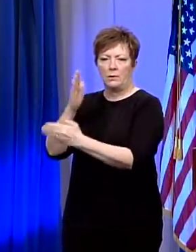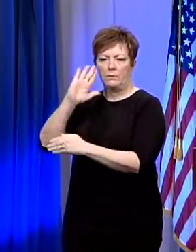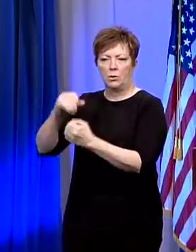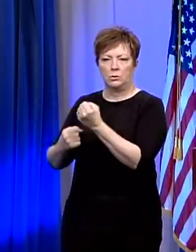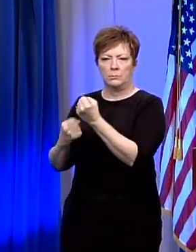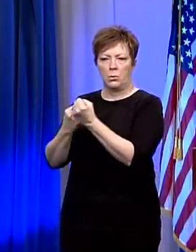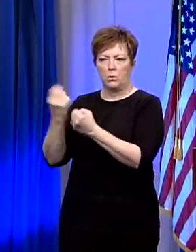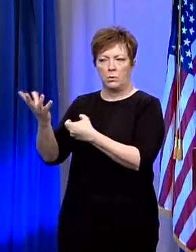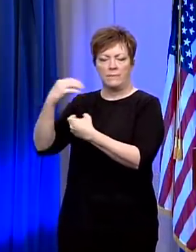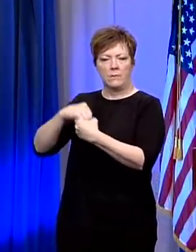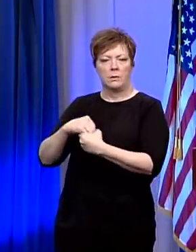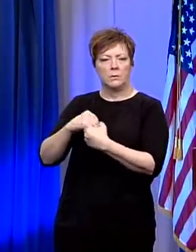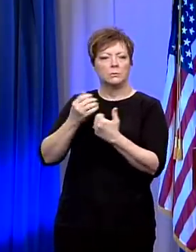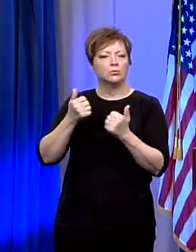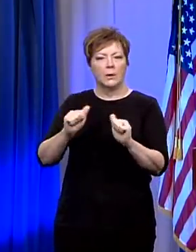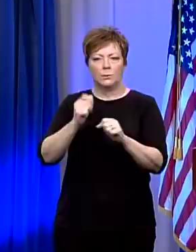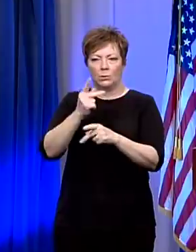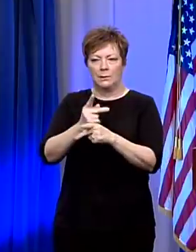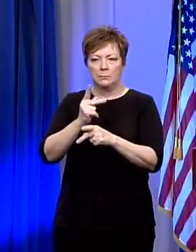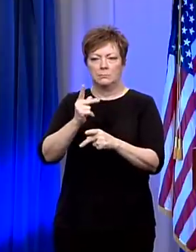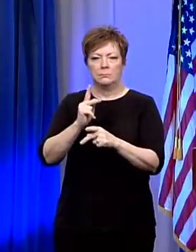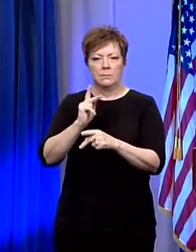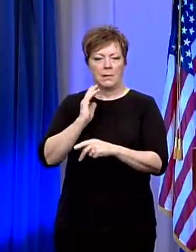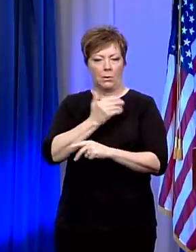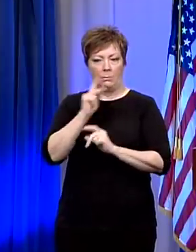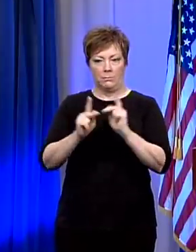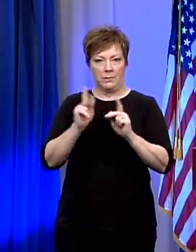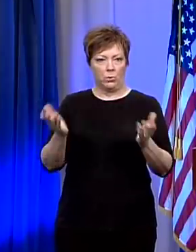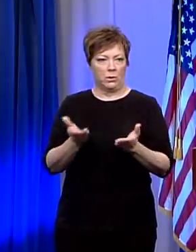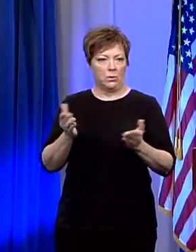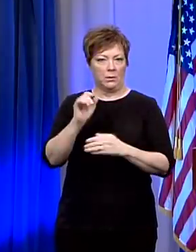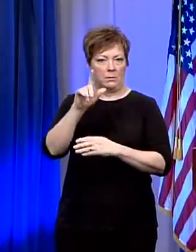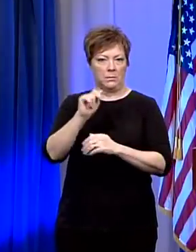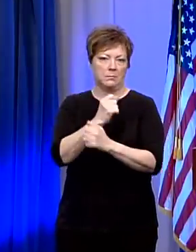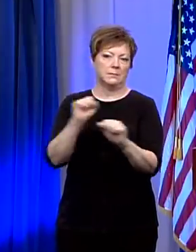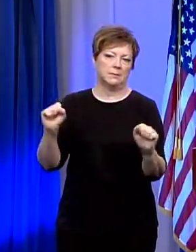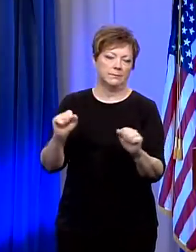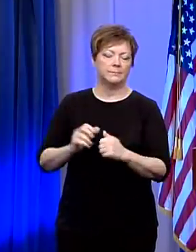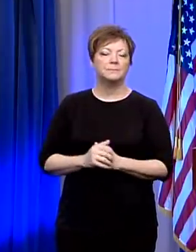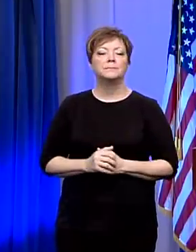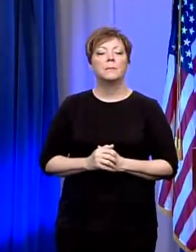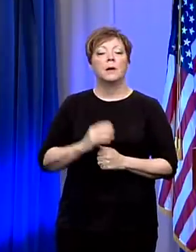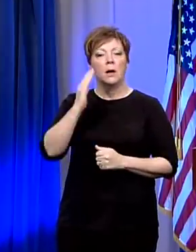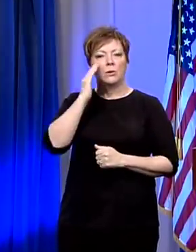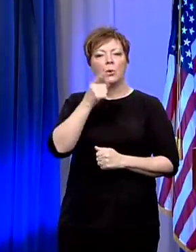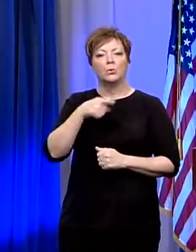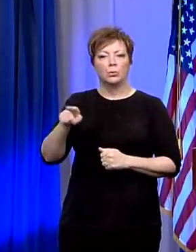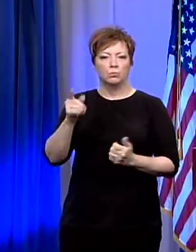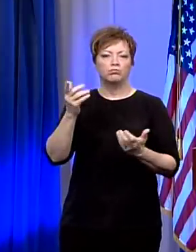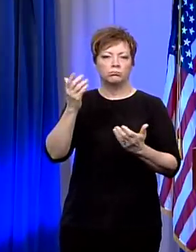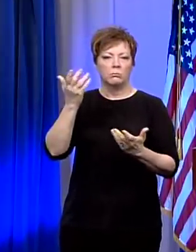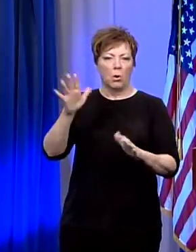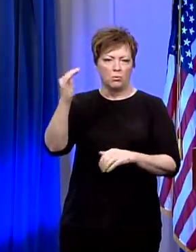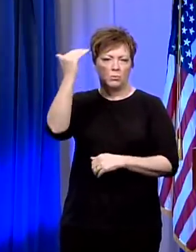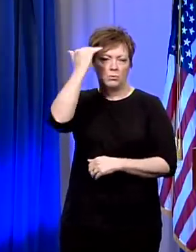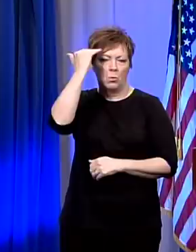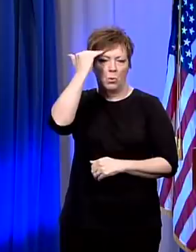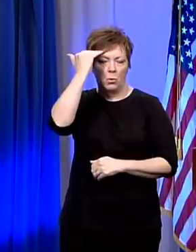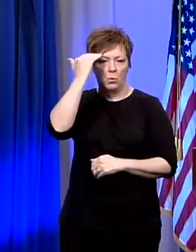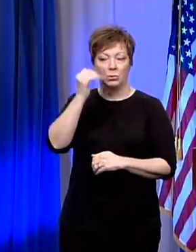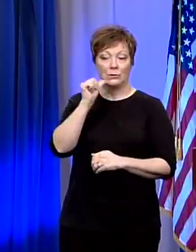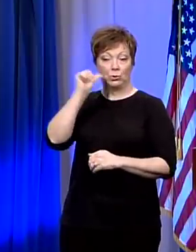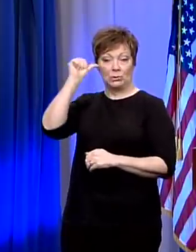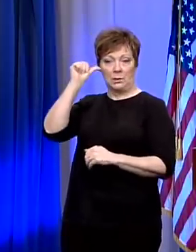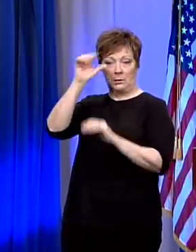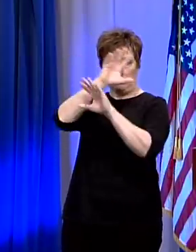to keep our state safe for all Alabamians. I know you're probably aware that yesterday the President